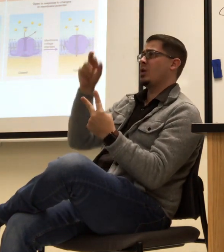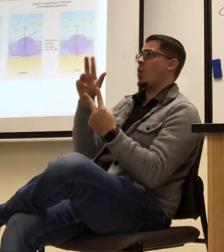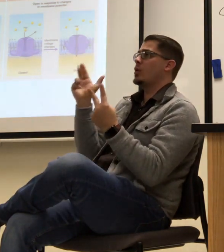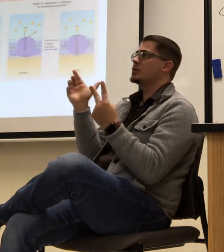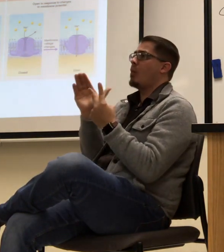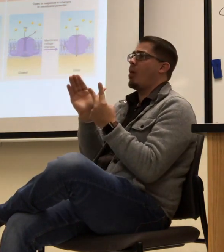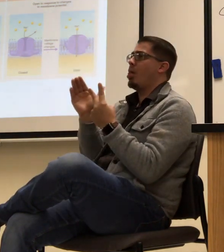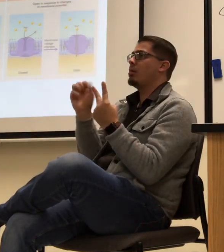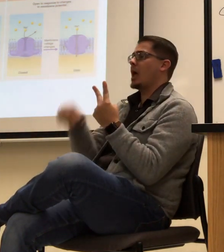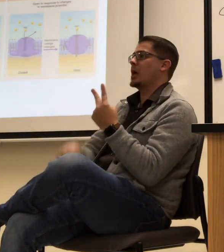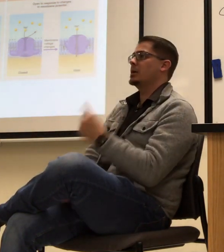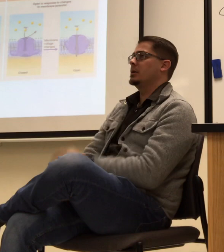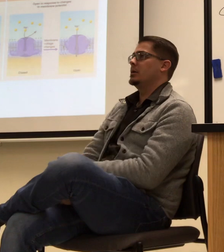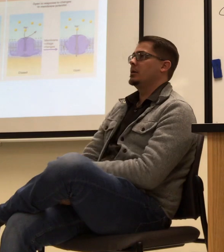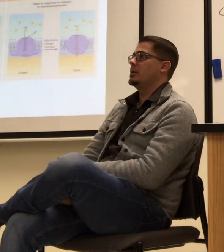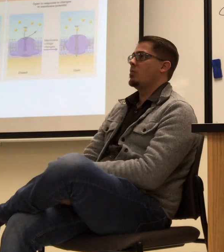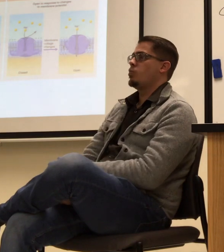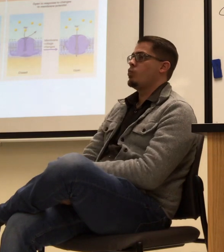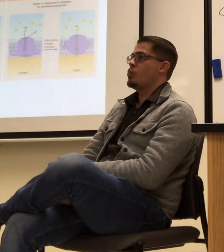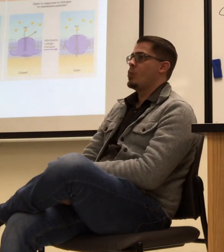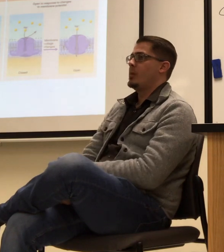small stimulus,